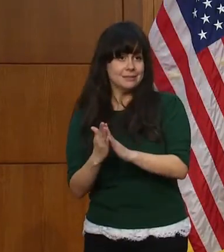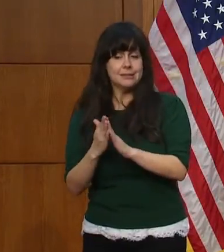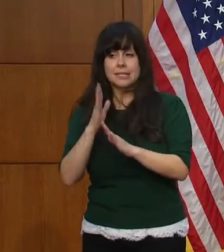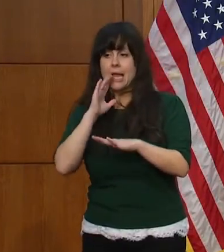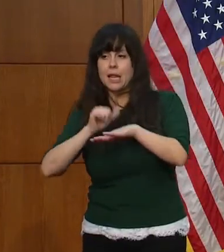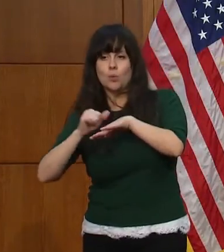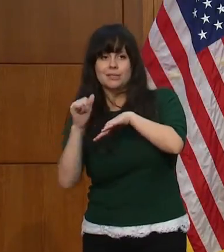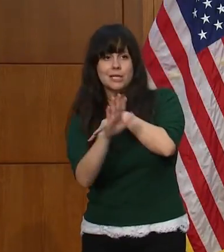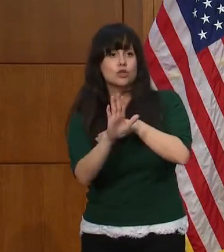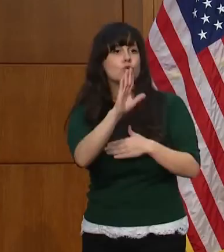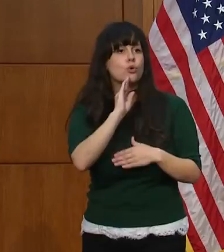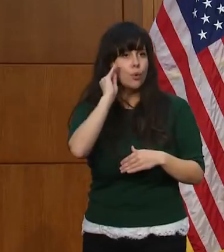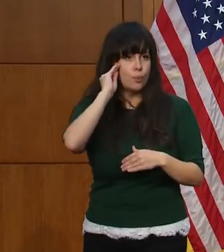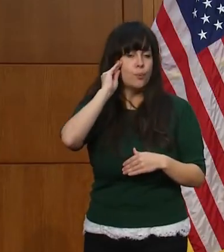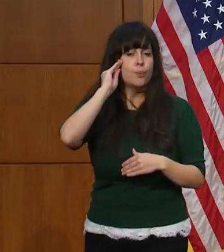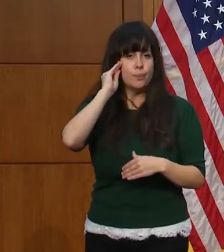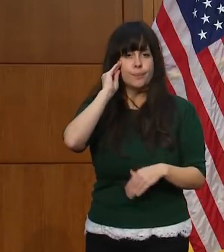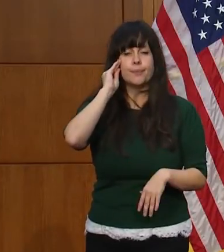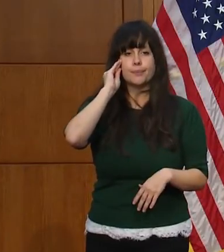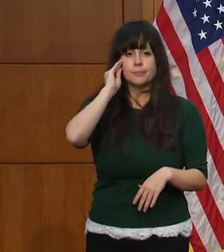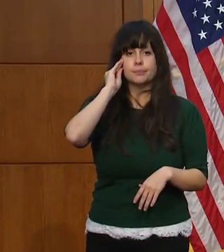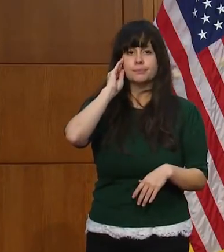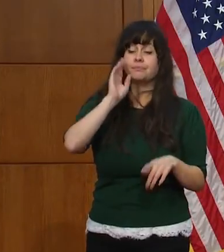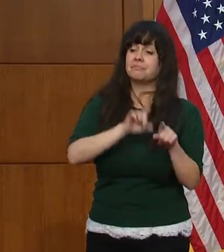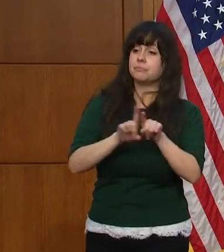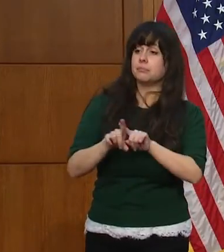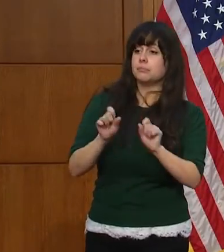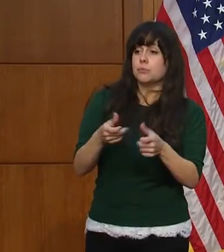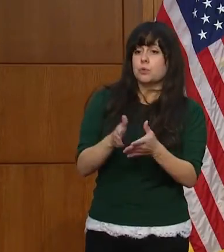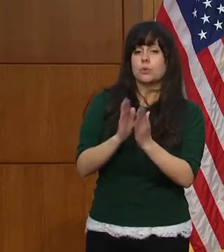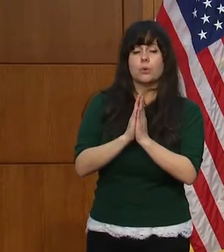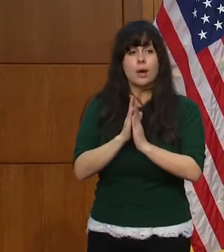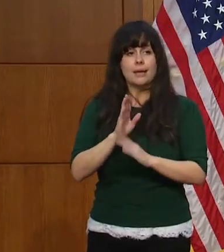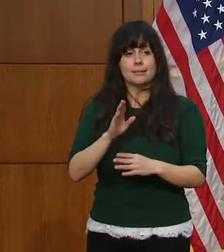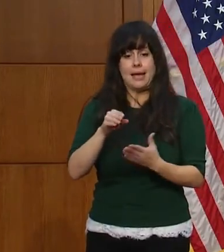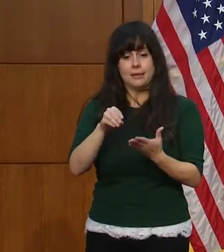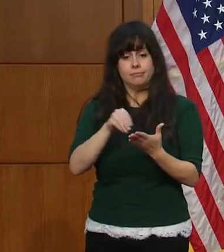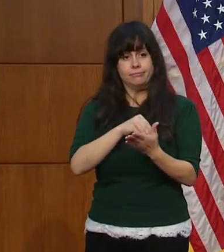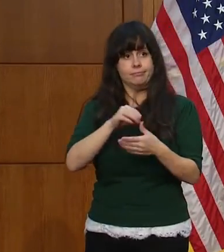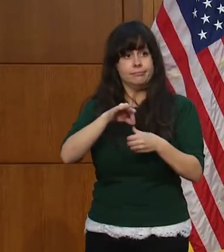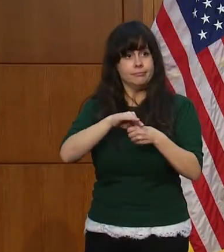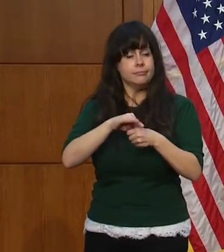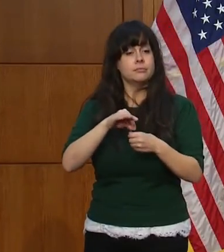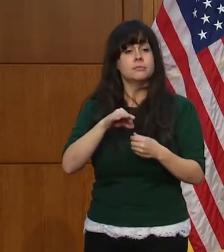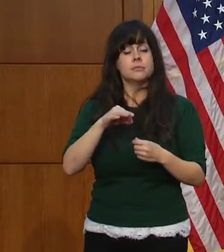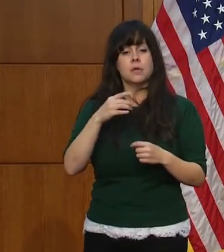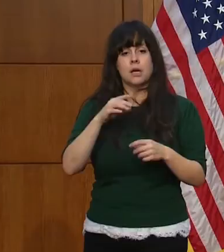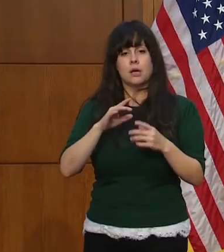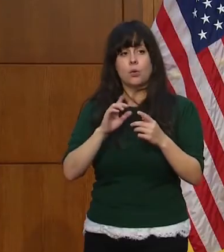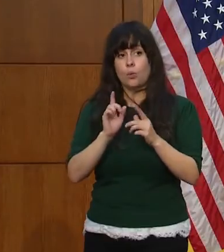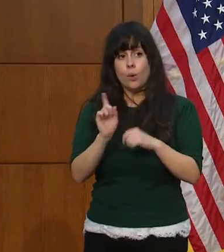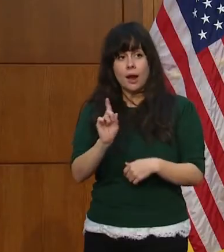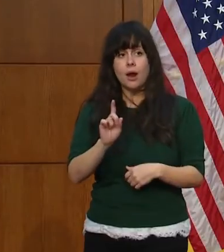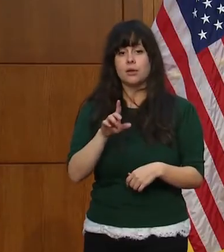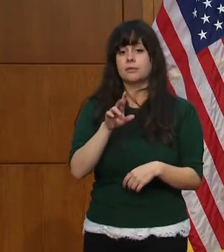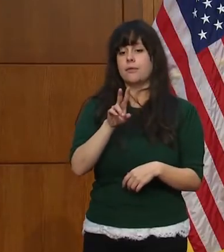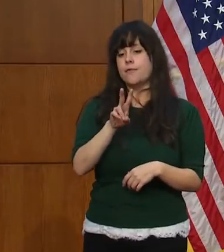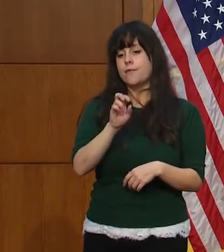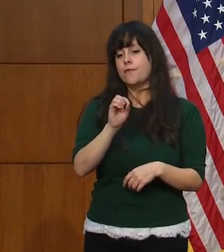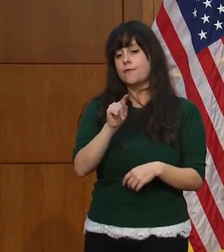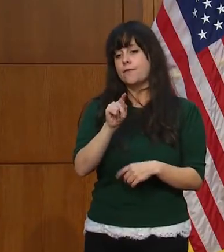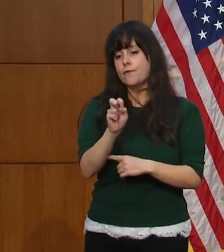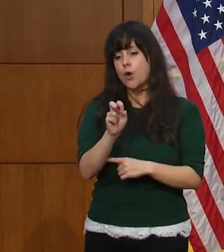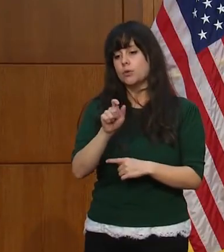your residence. You can also quickly request a ballot on the Department of Elections website. That's